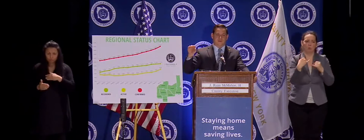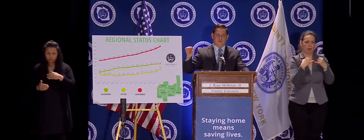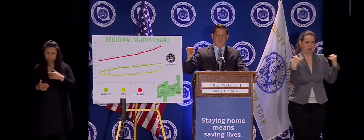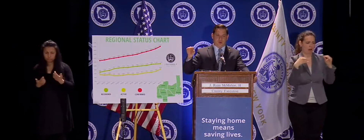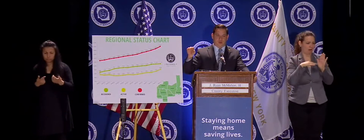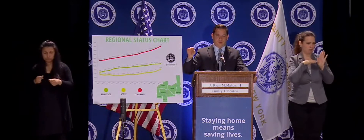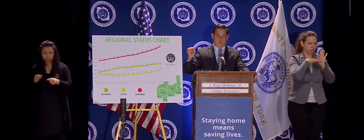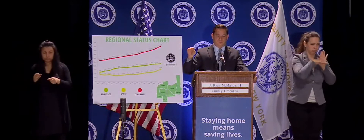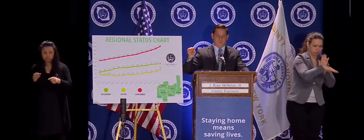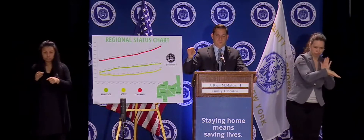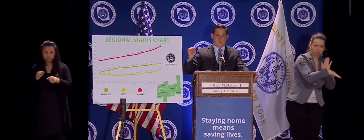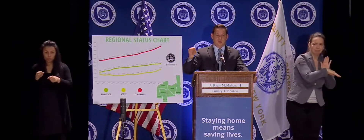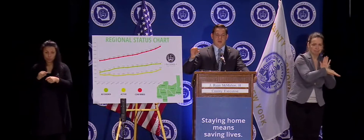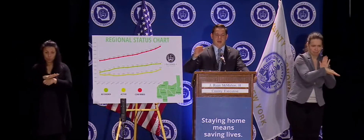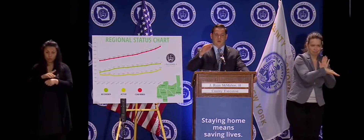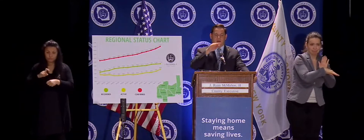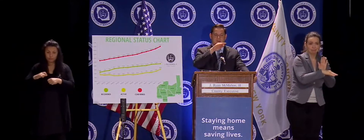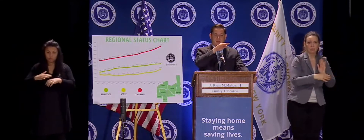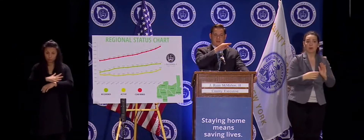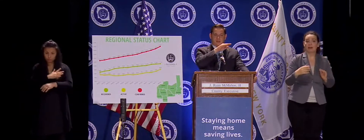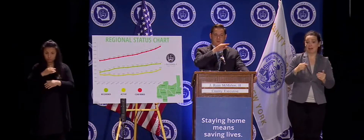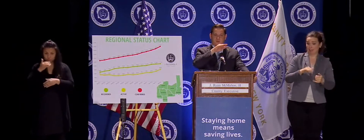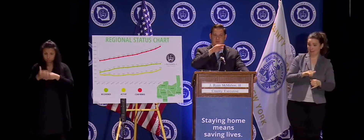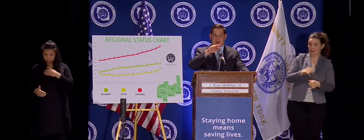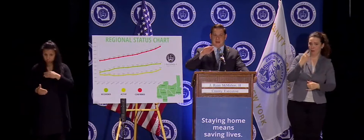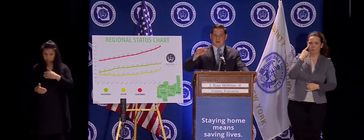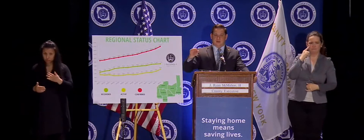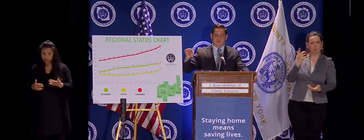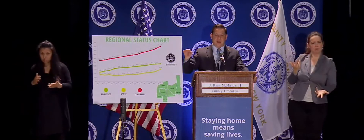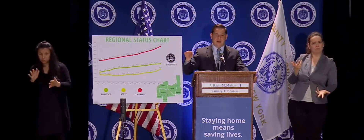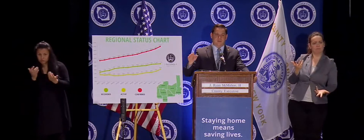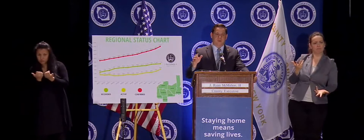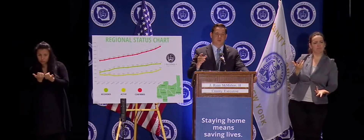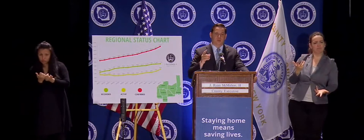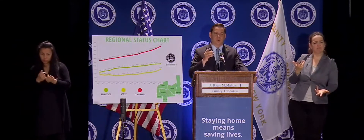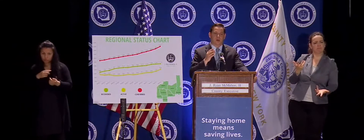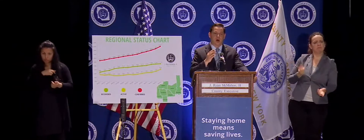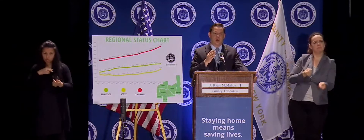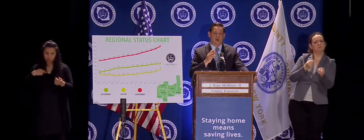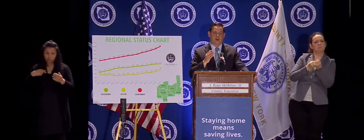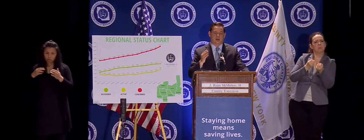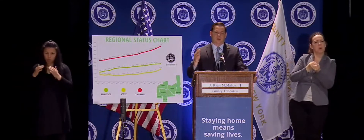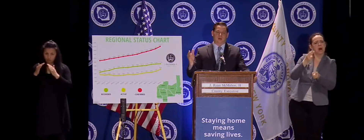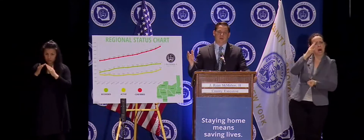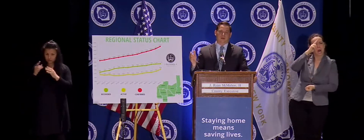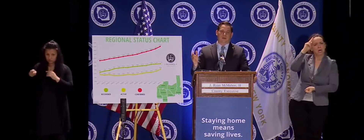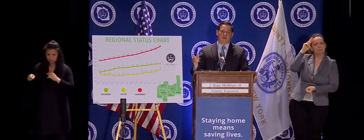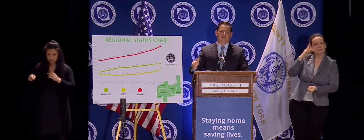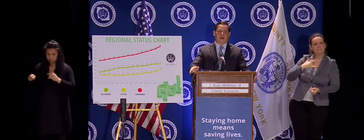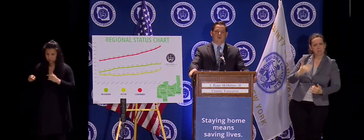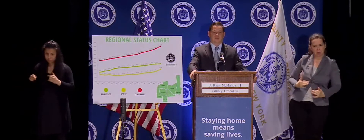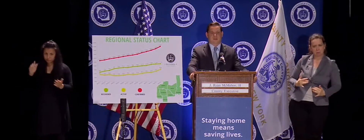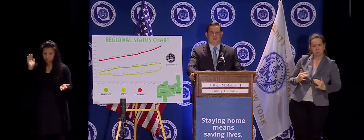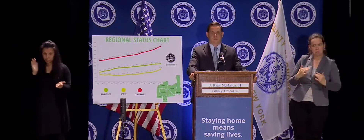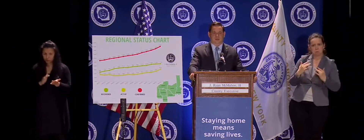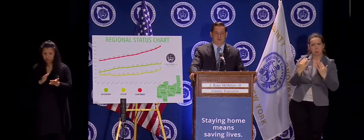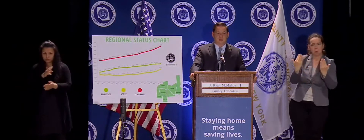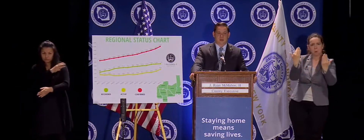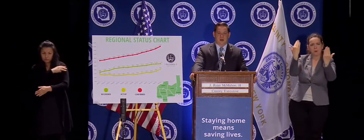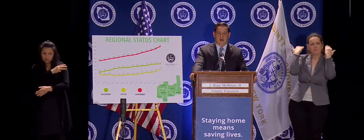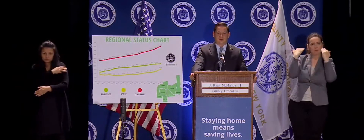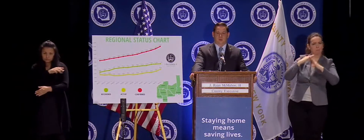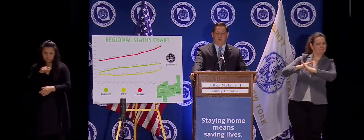medical infrastructure. And what it does is when you flatten it, but you prolong the virus